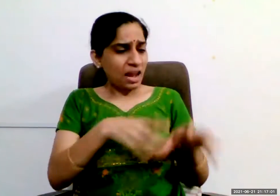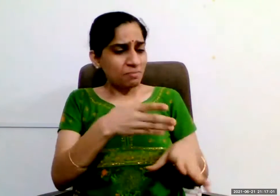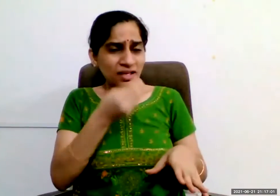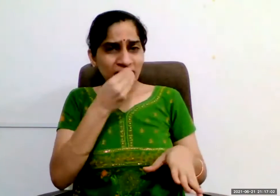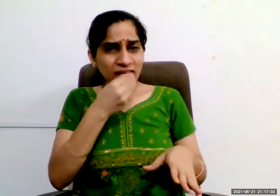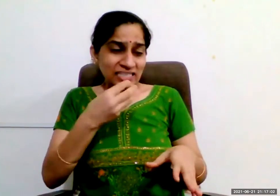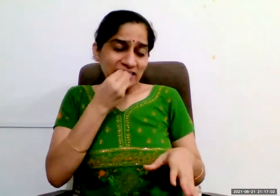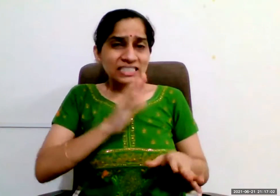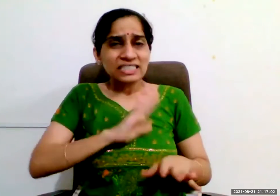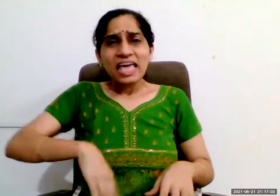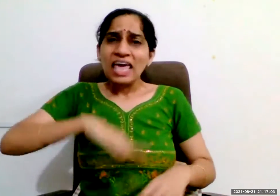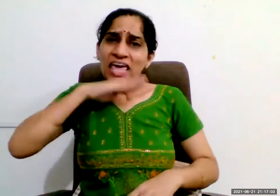inside his storeroom.